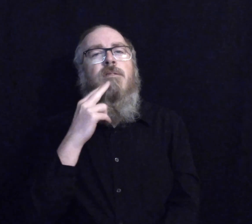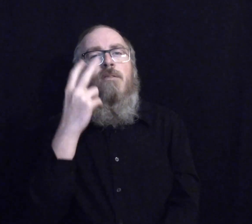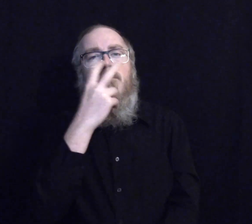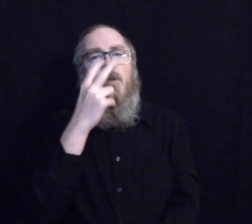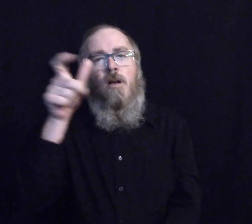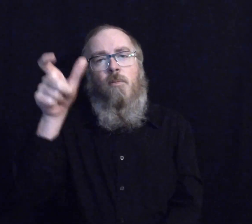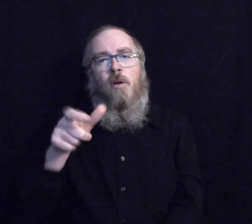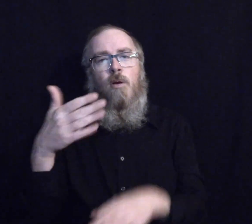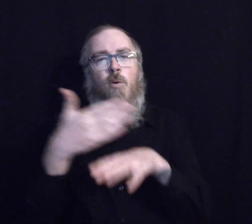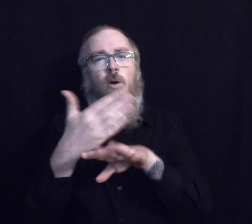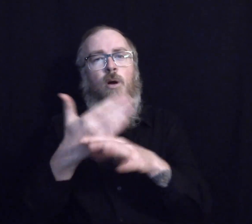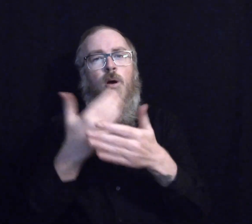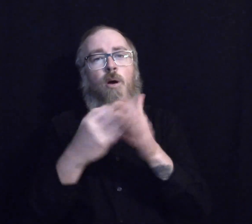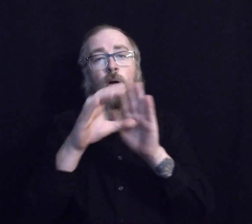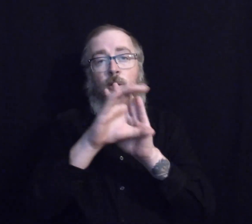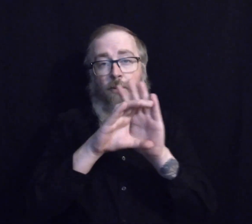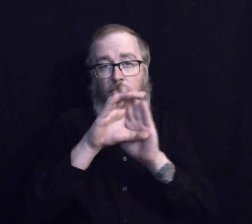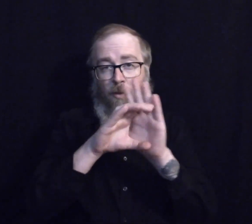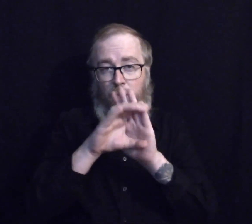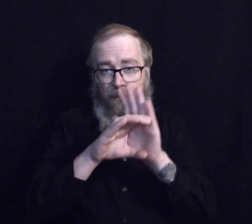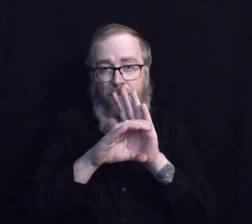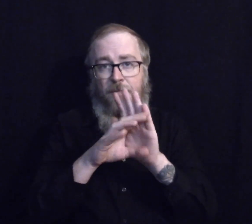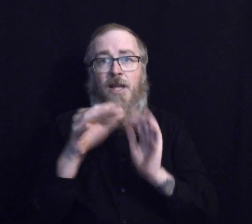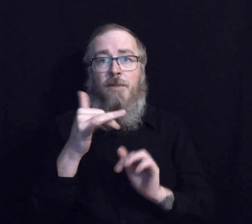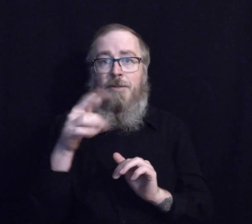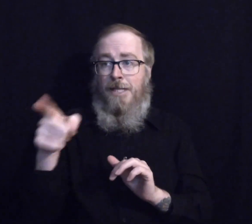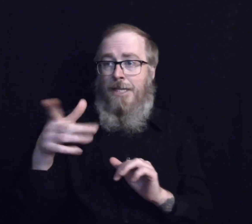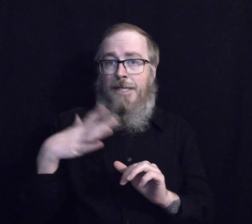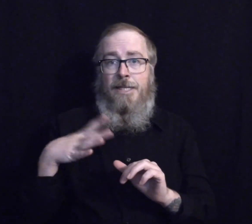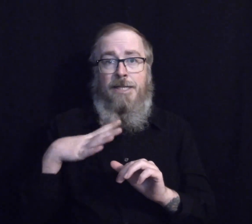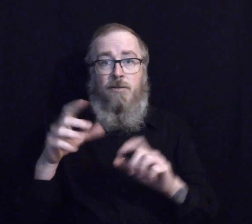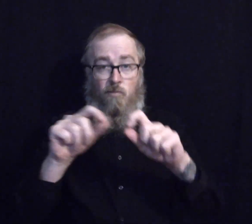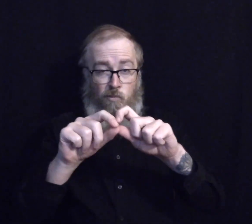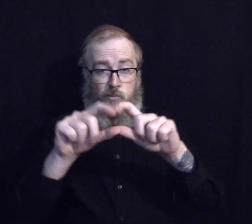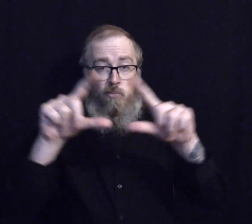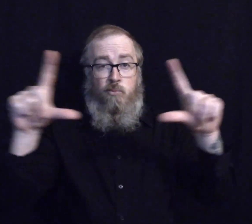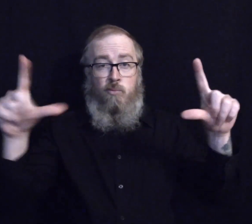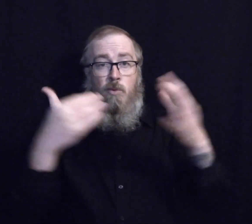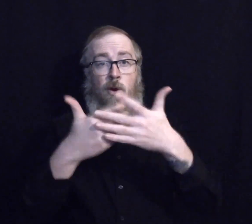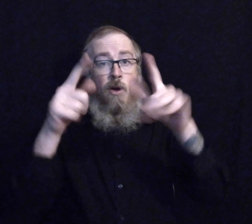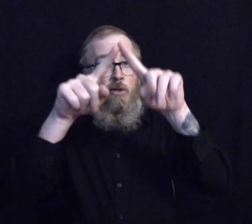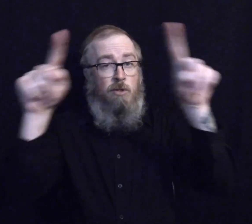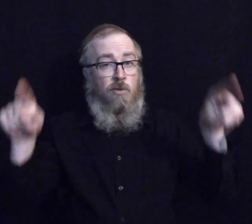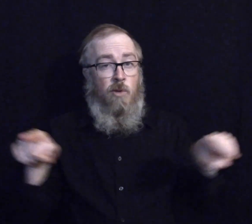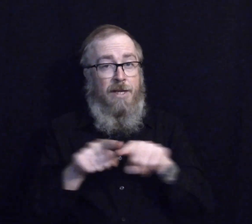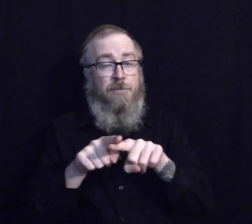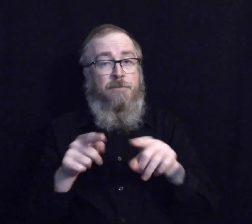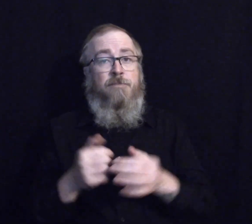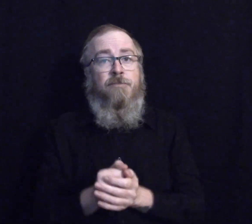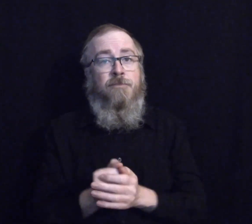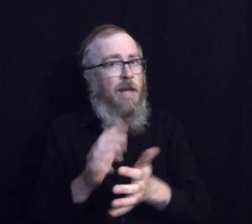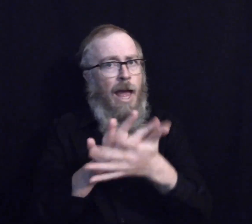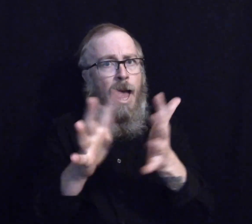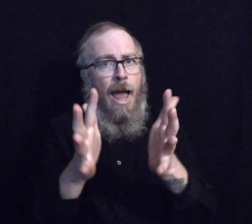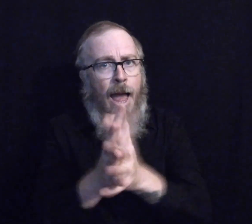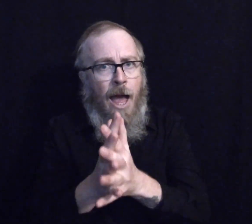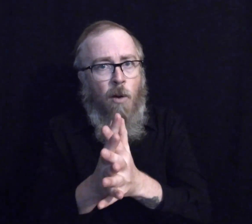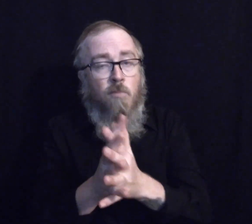When deafblind people work on computers, they often need the screen to be magnified, and there's a couple